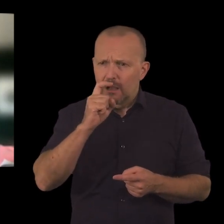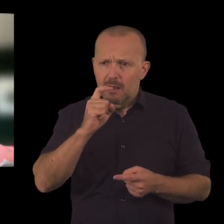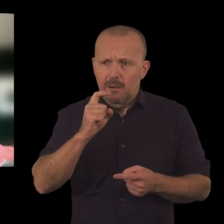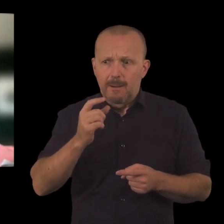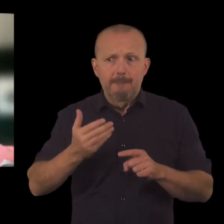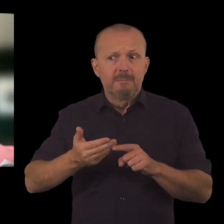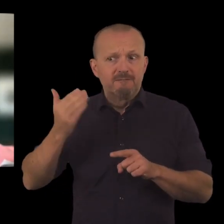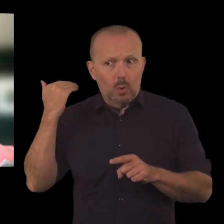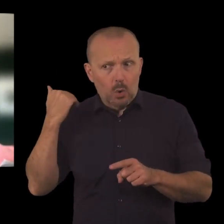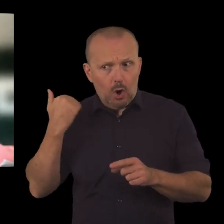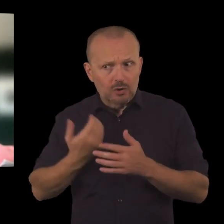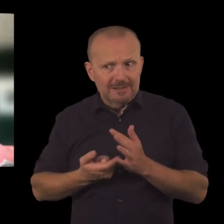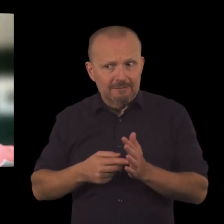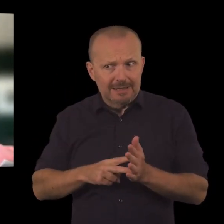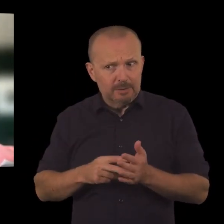you do come from Southland.